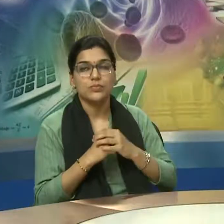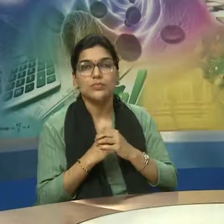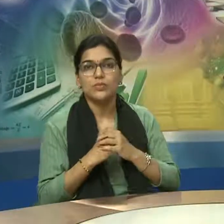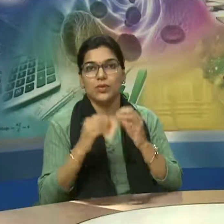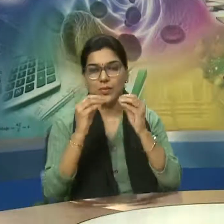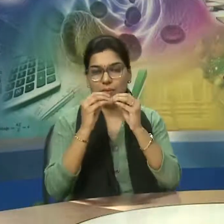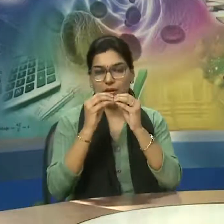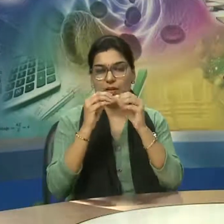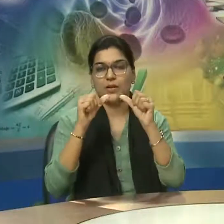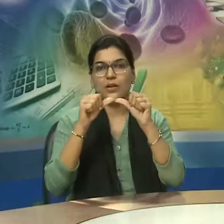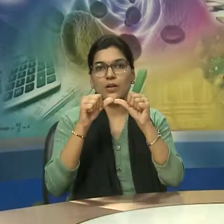Next word is